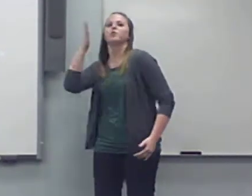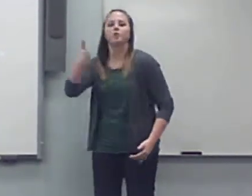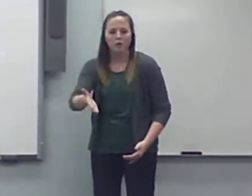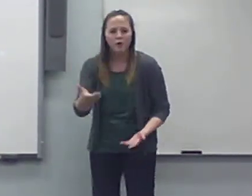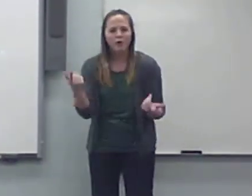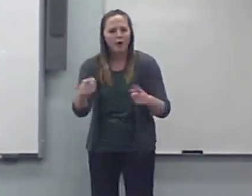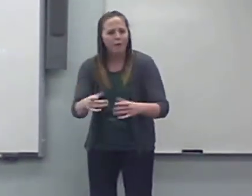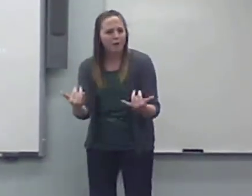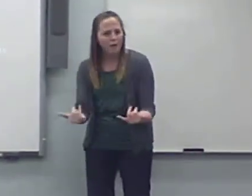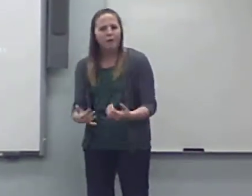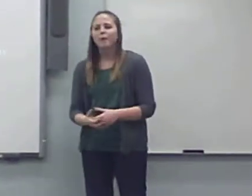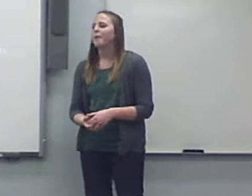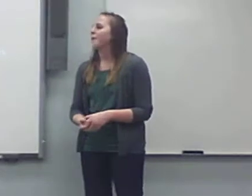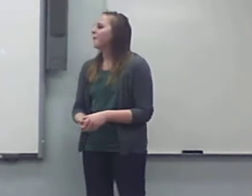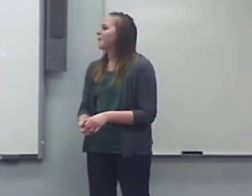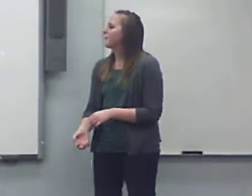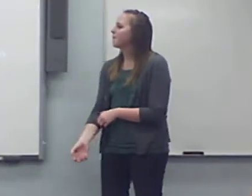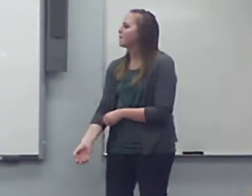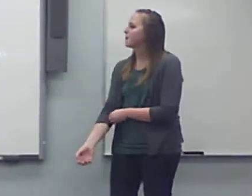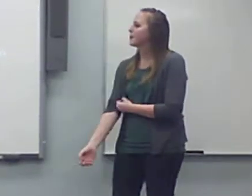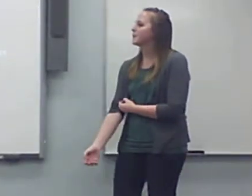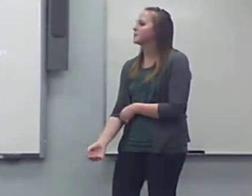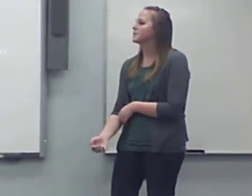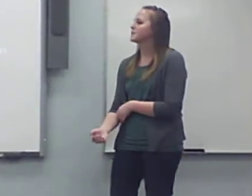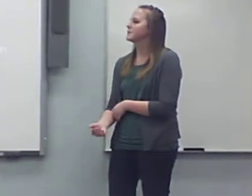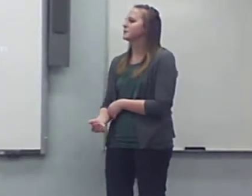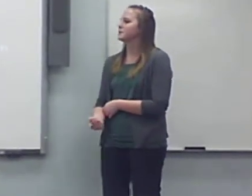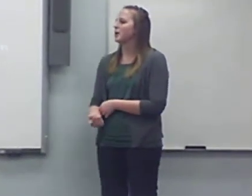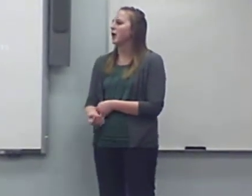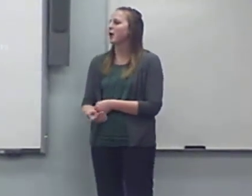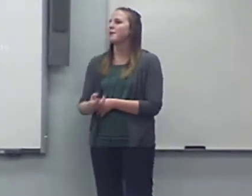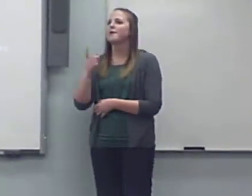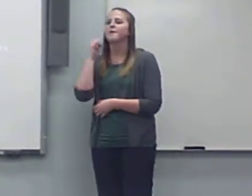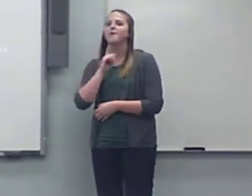hear deaf people talk about their experience growing up in church, especially if they're a little bit older.